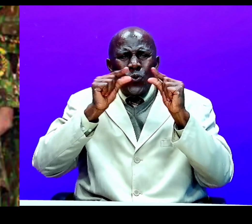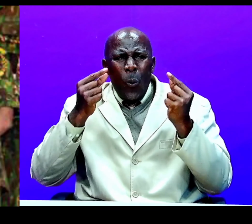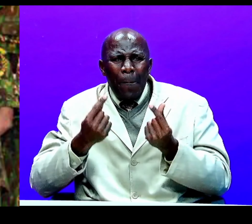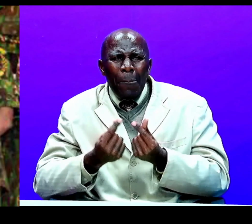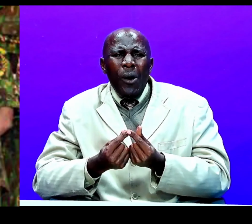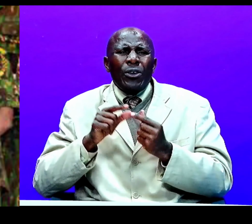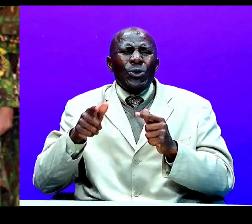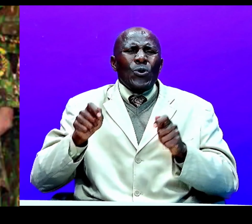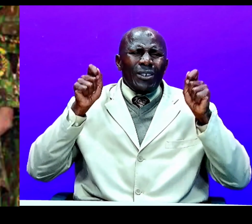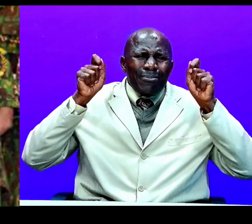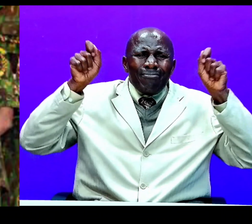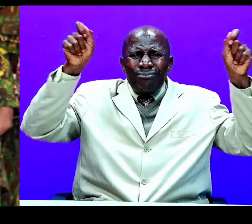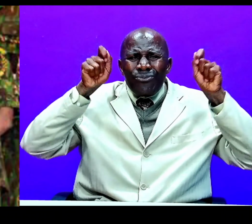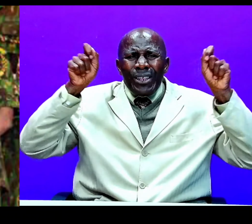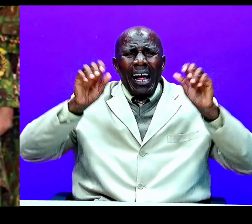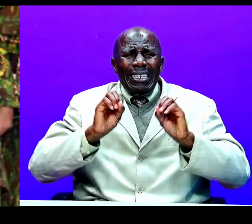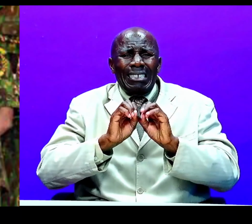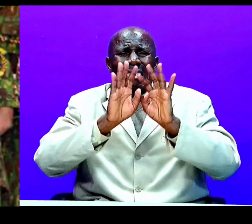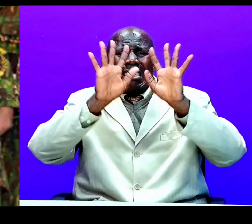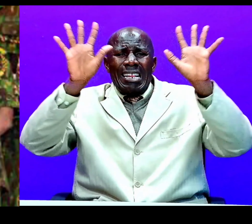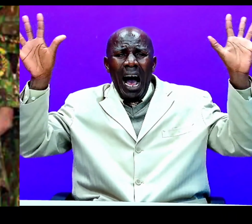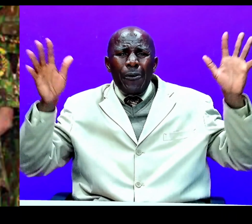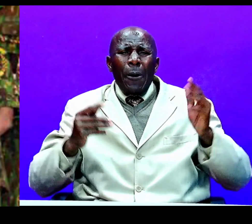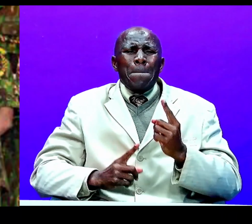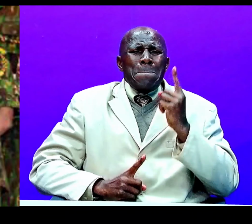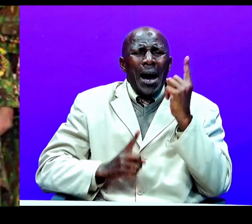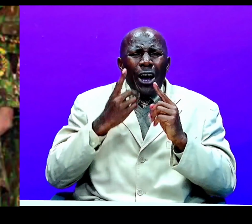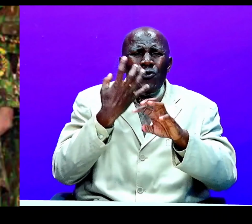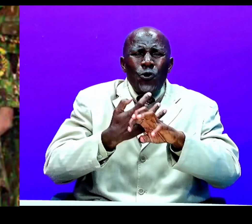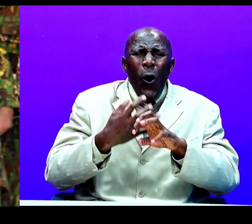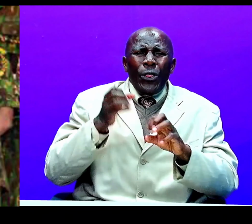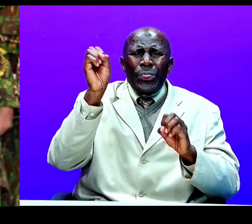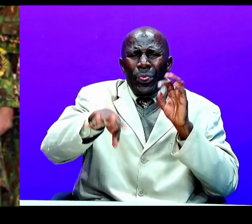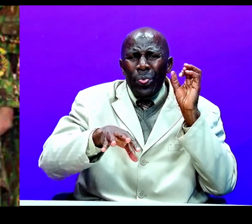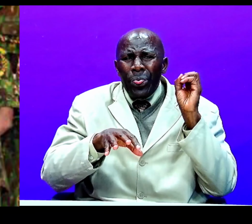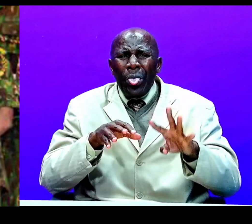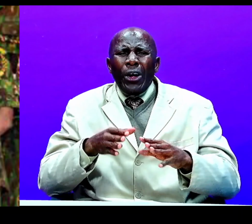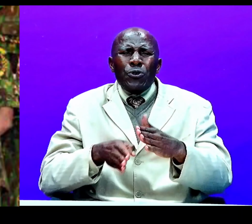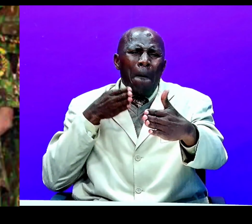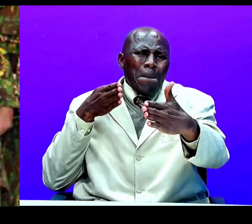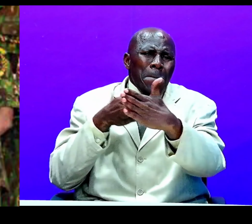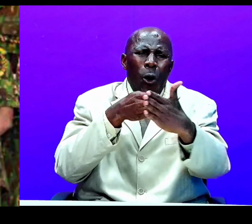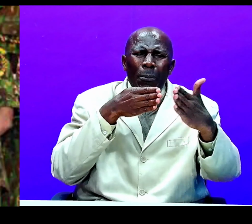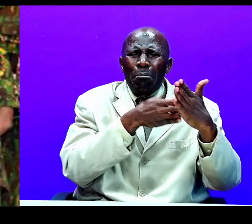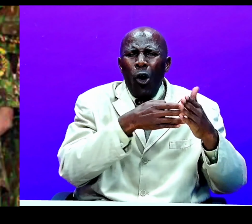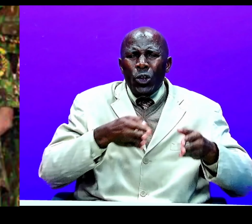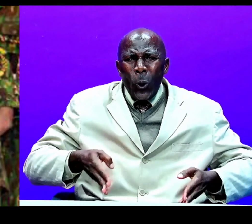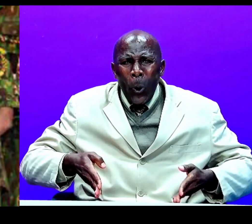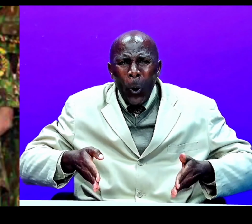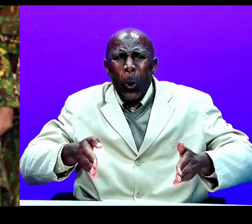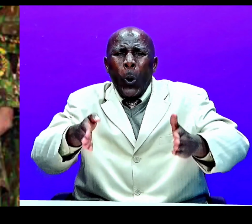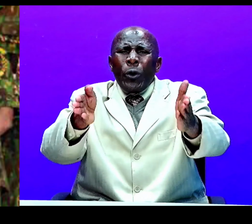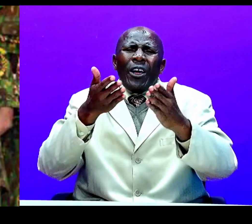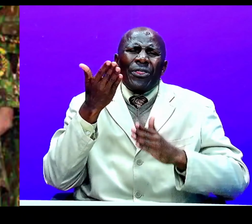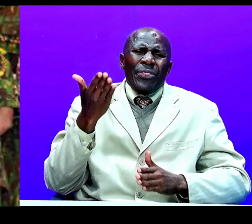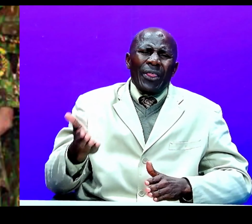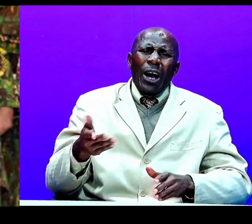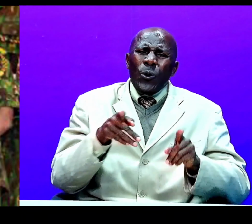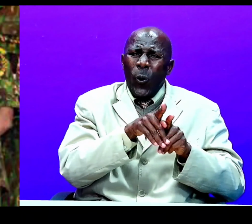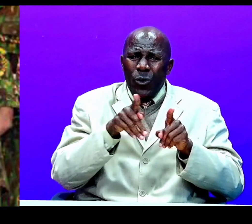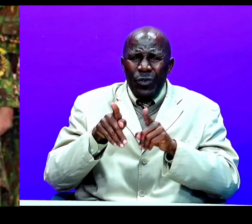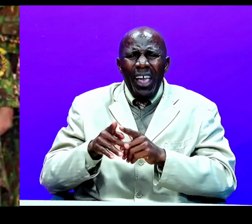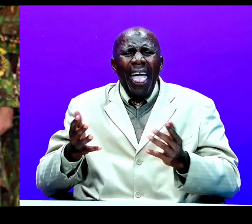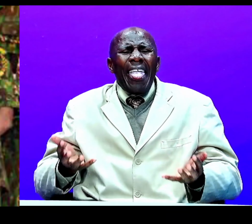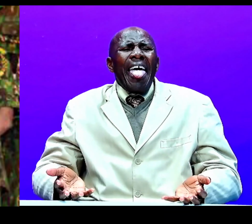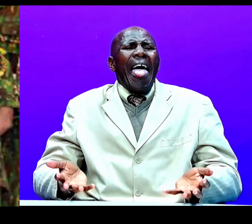There's also a heavy police presence across the country. These protests have already